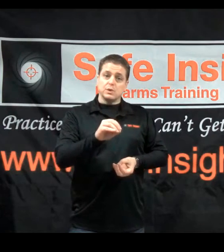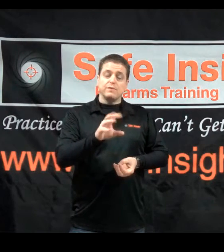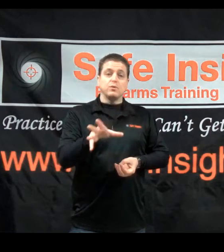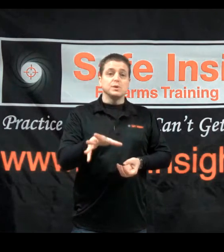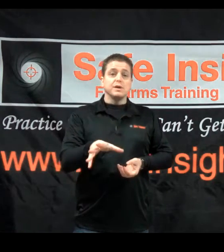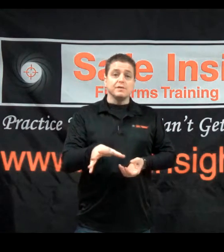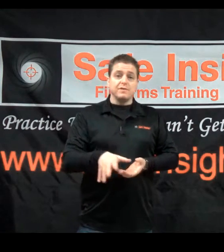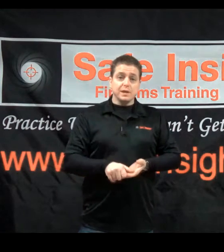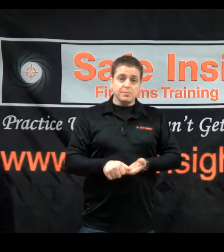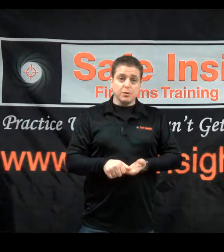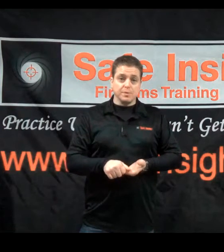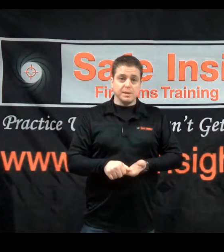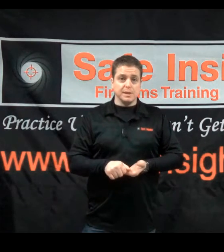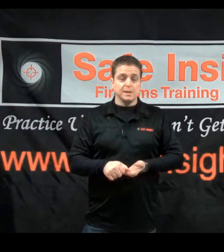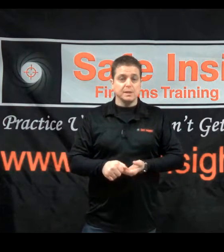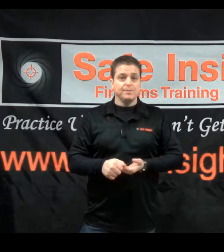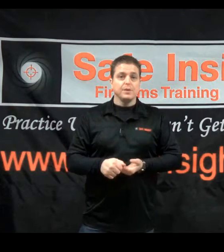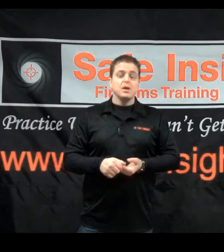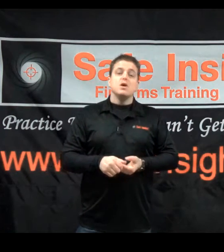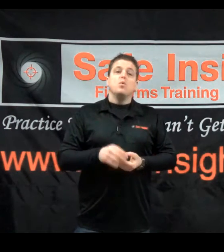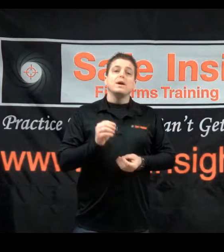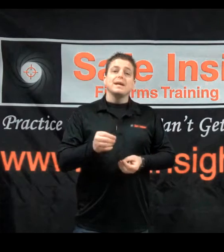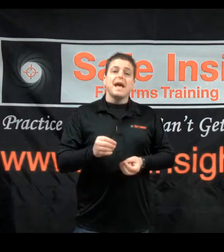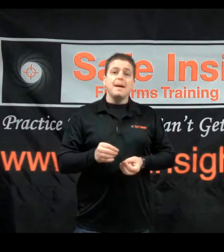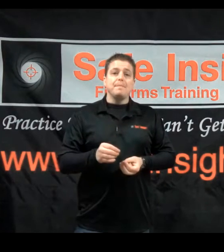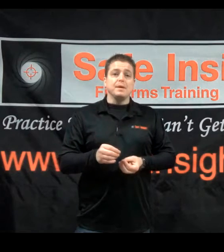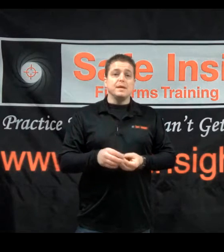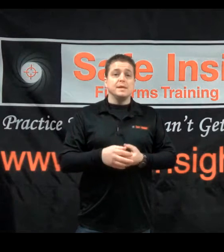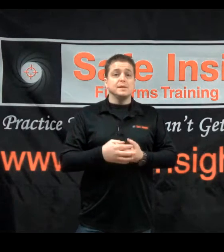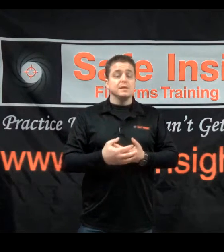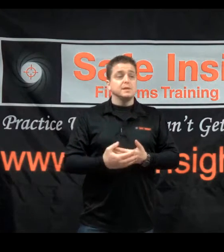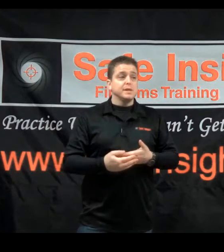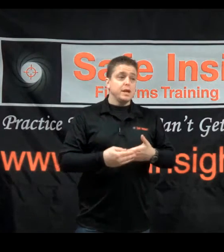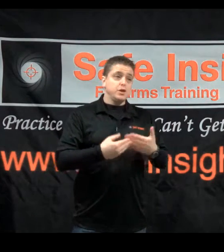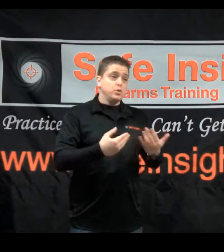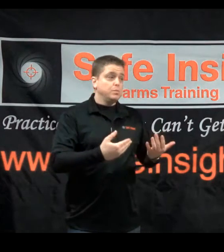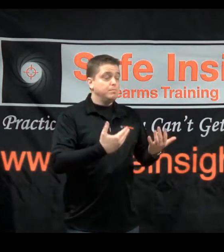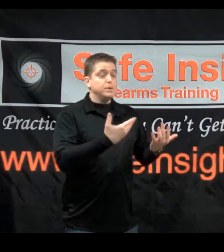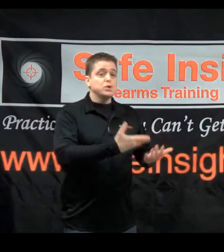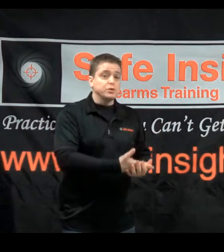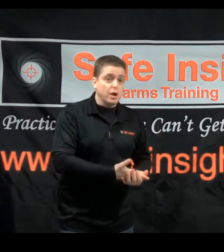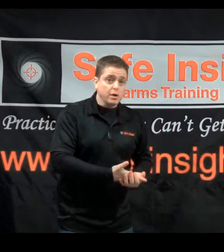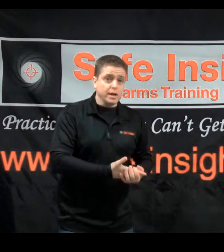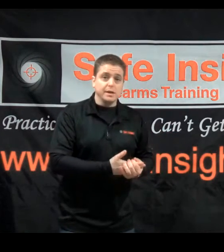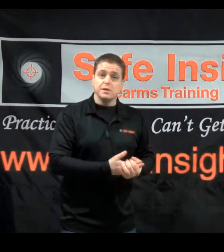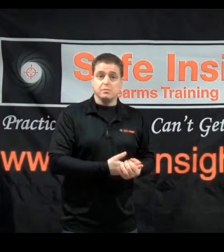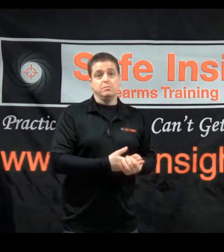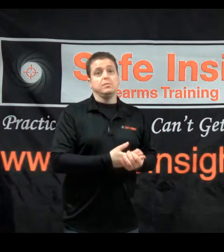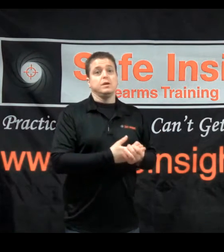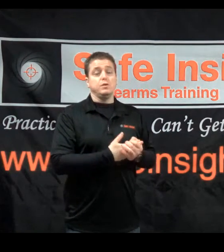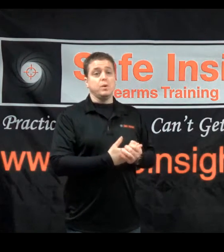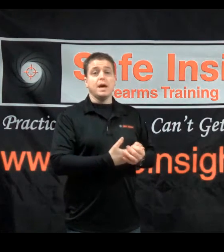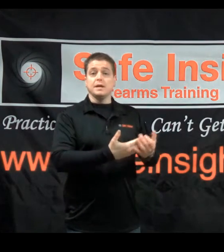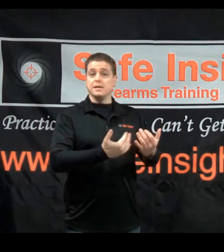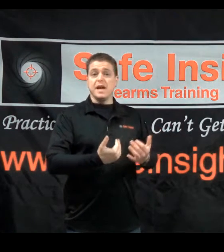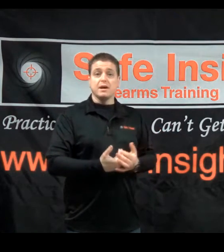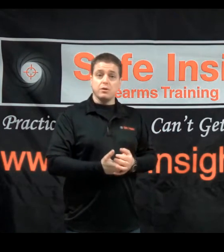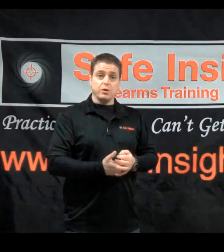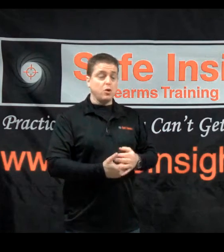for self-defense purposes, what can happen is, say you missed your target, you had an attacker in your home